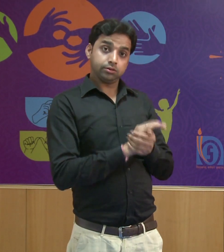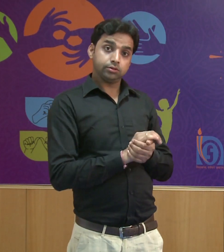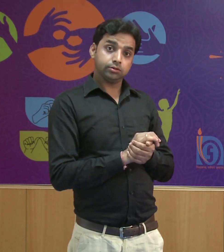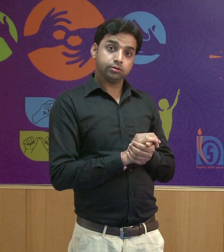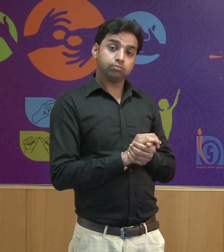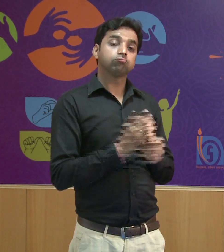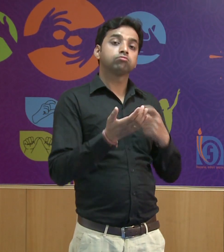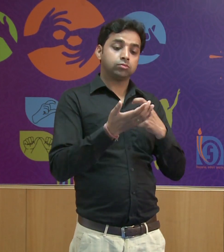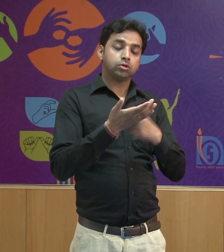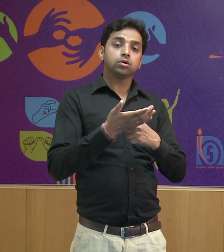religion,